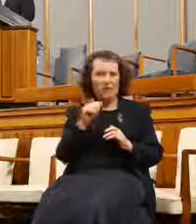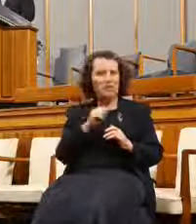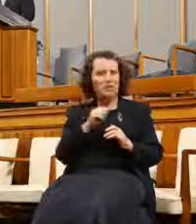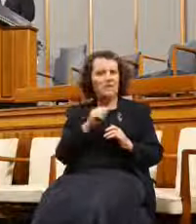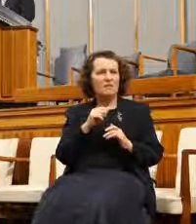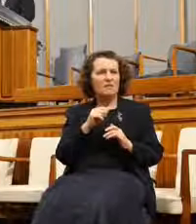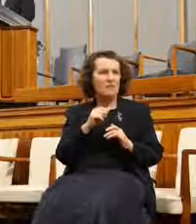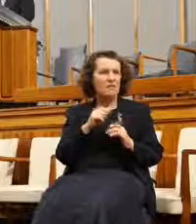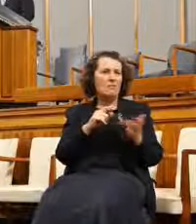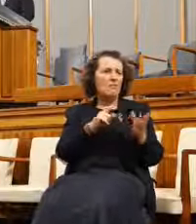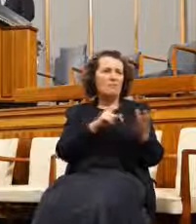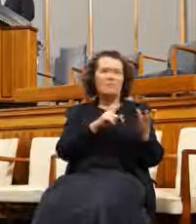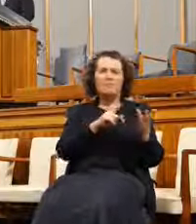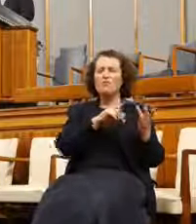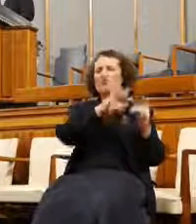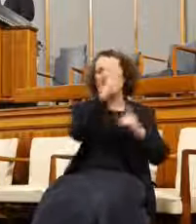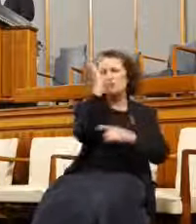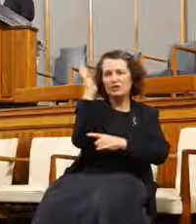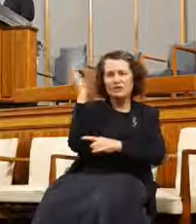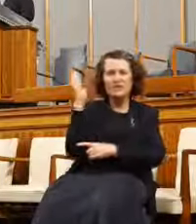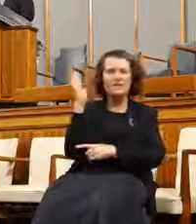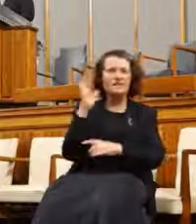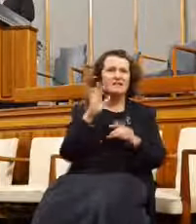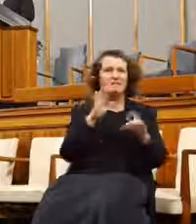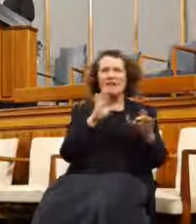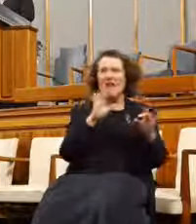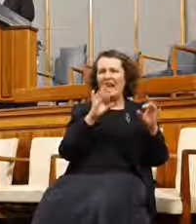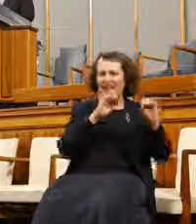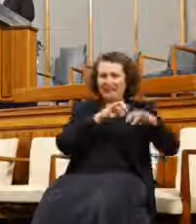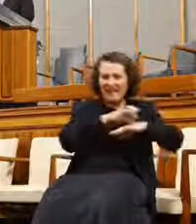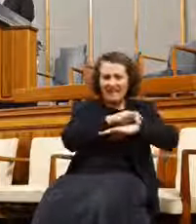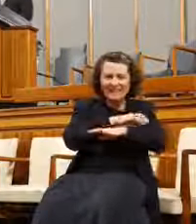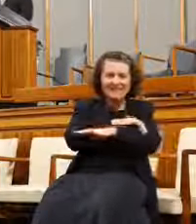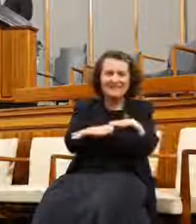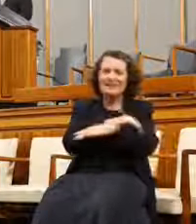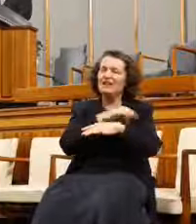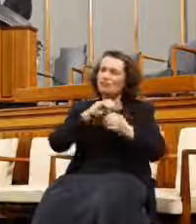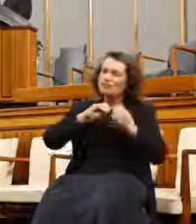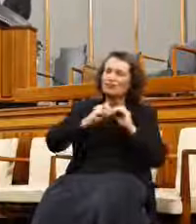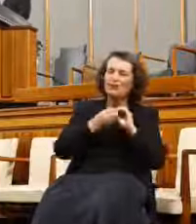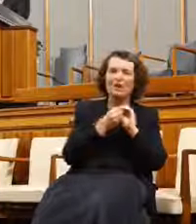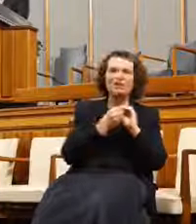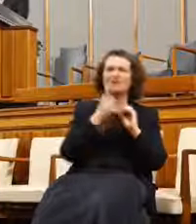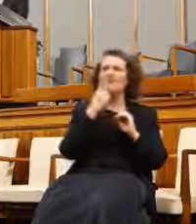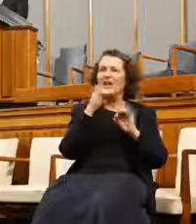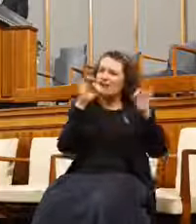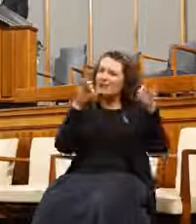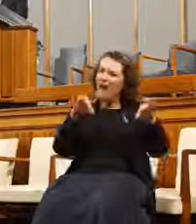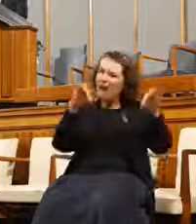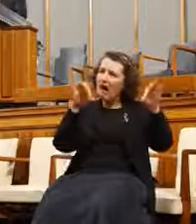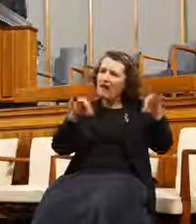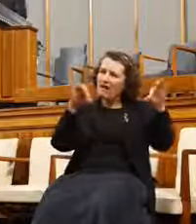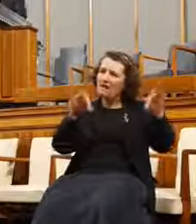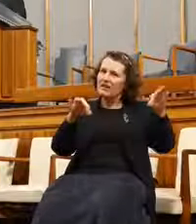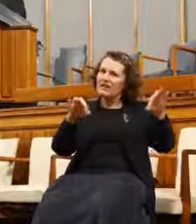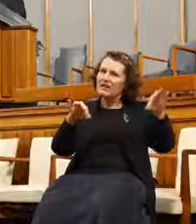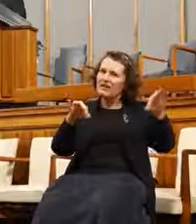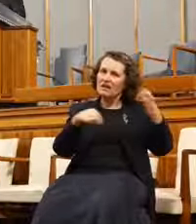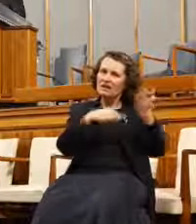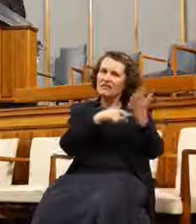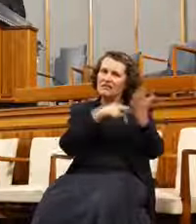oak, by the people of Tyre, the famous Tyre and Sidon. That was their